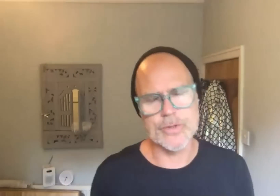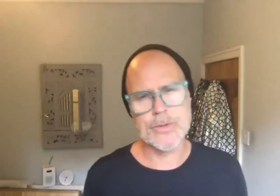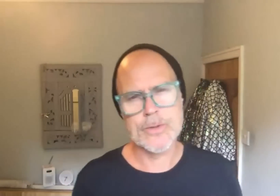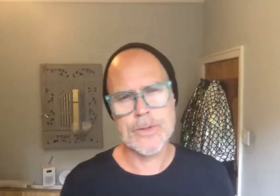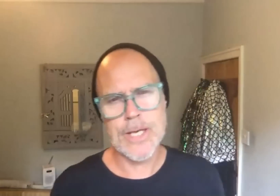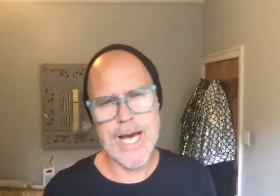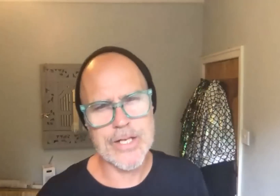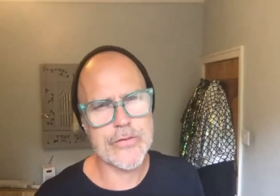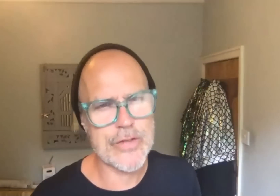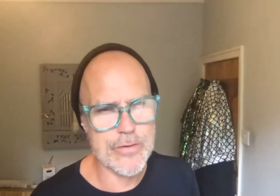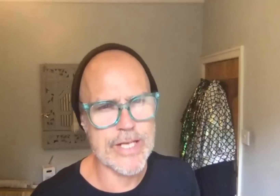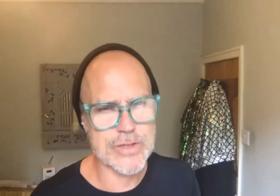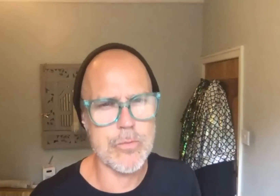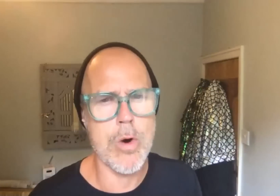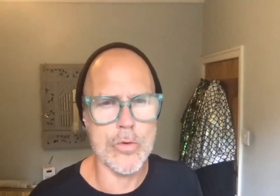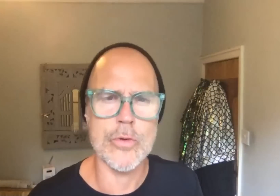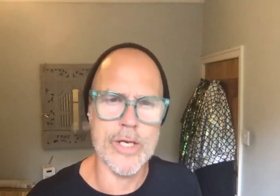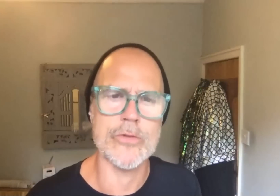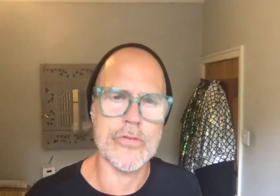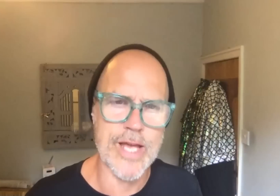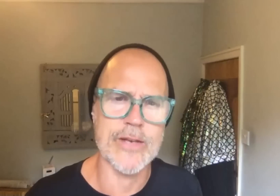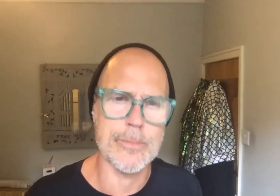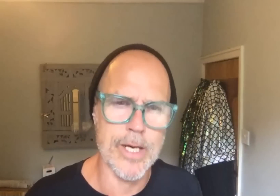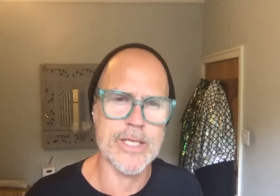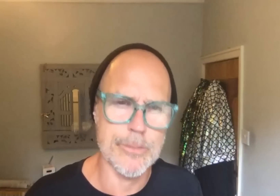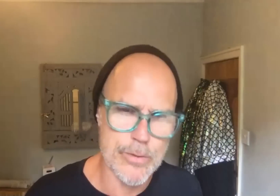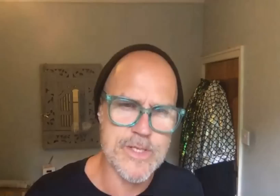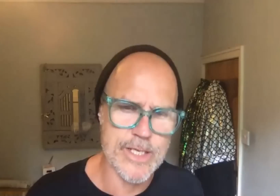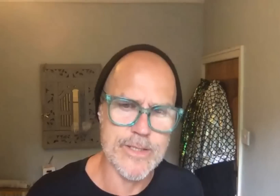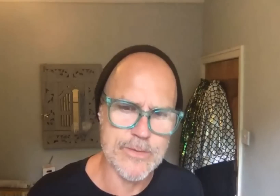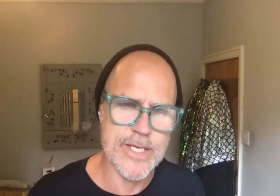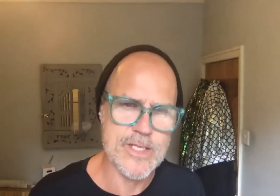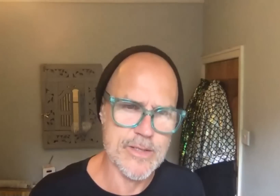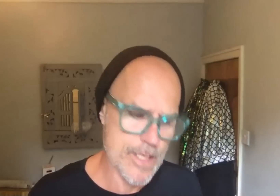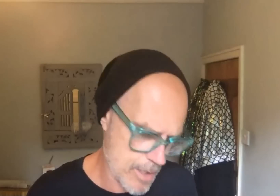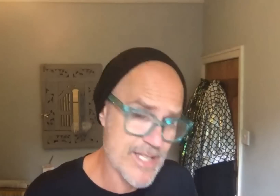discussion and a consideration of what do we understand by community and